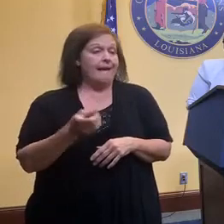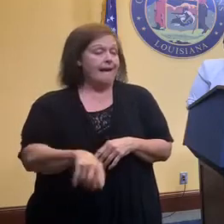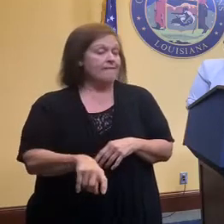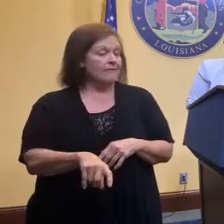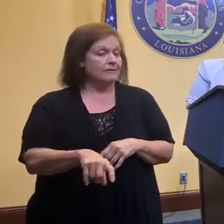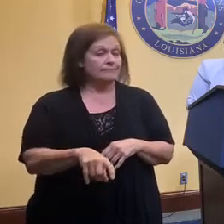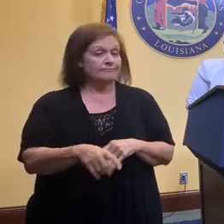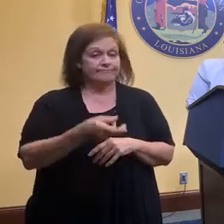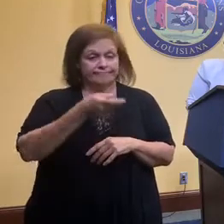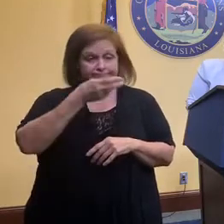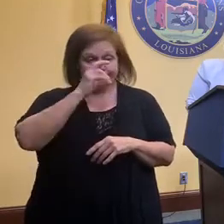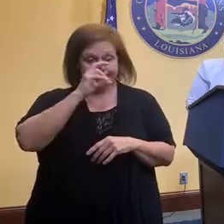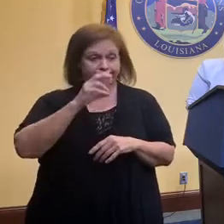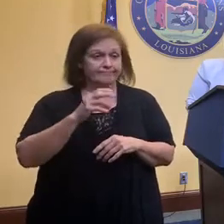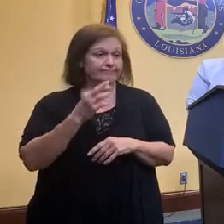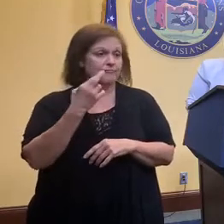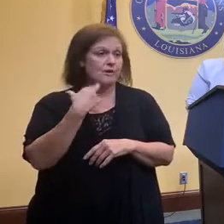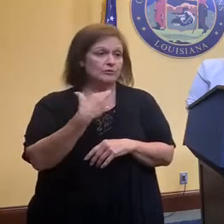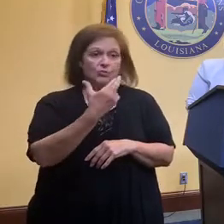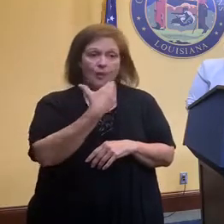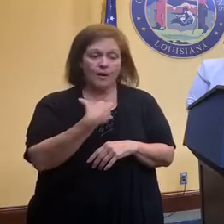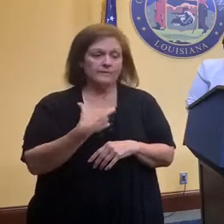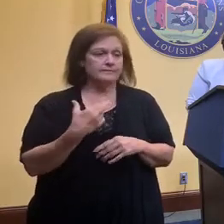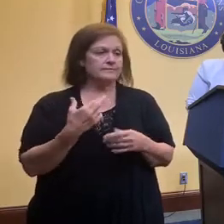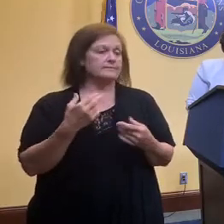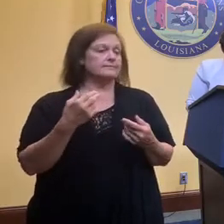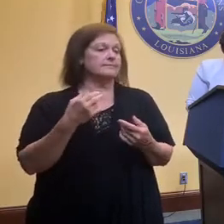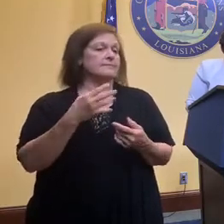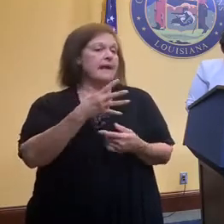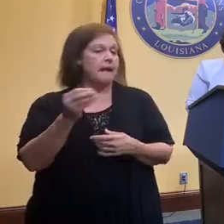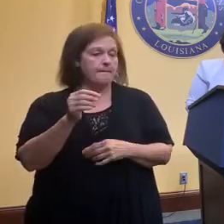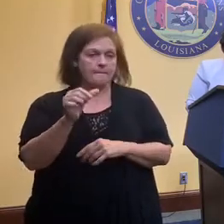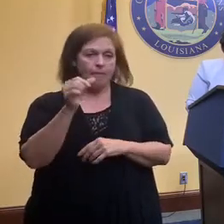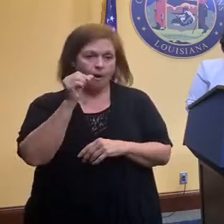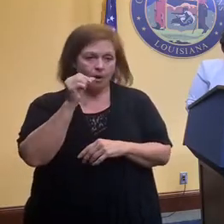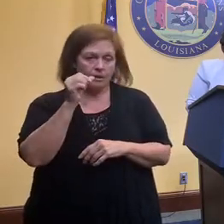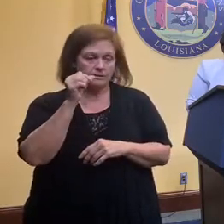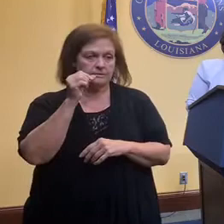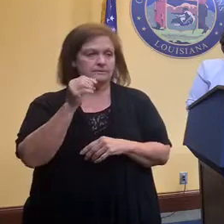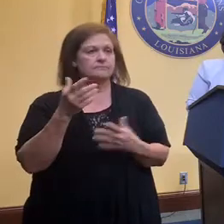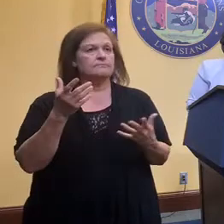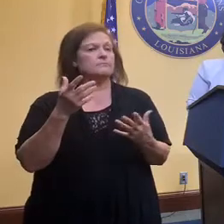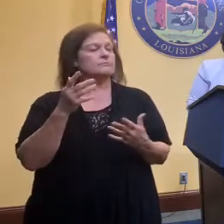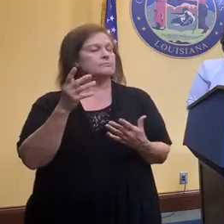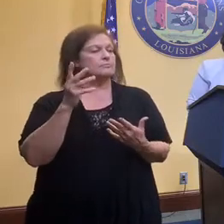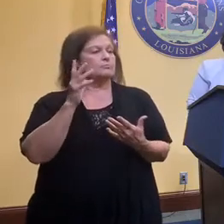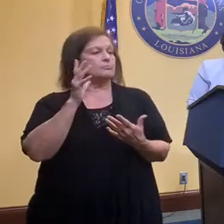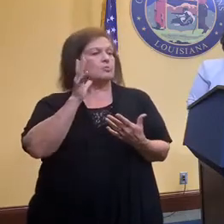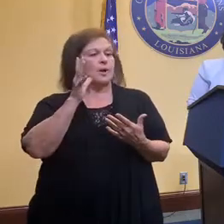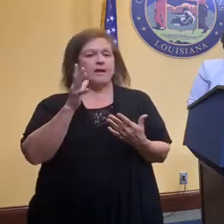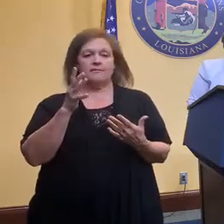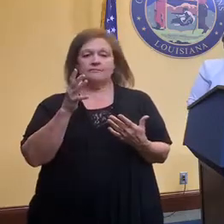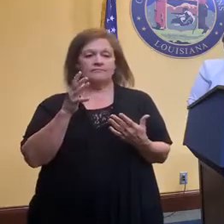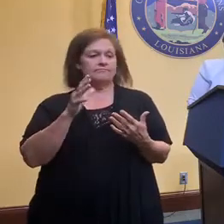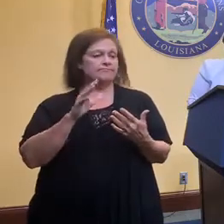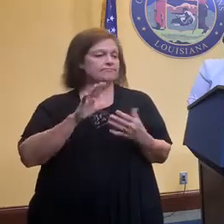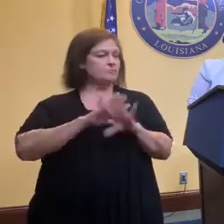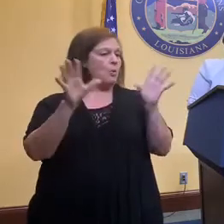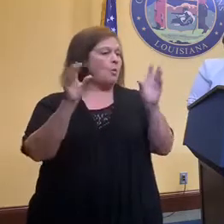restricting restaurants as well as bars, that there will be no bar